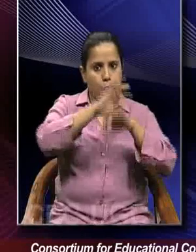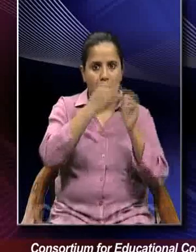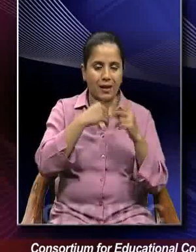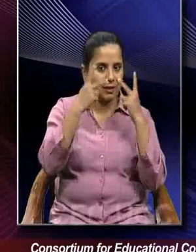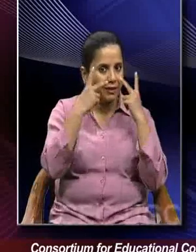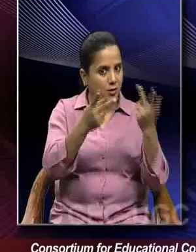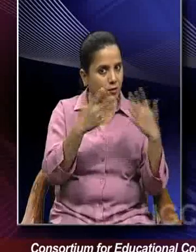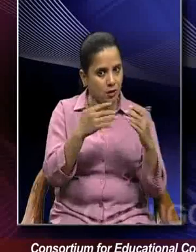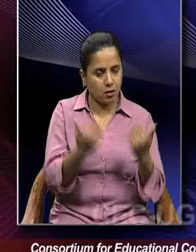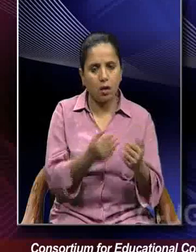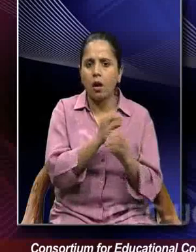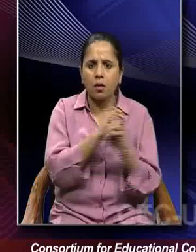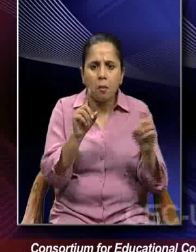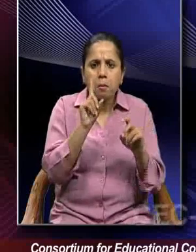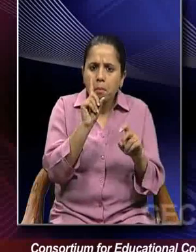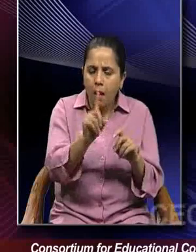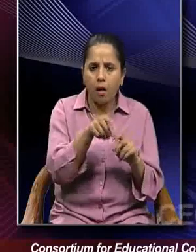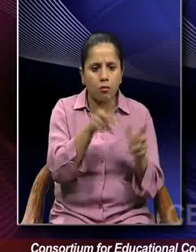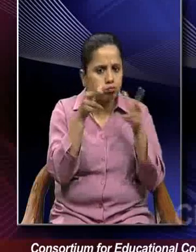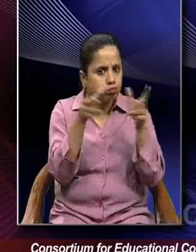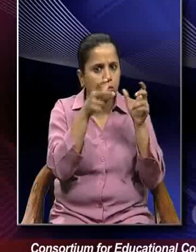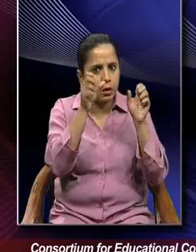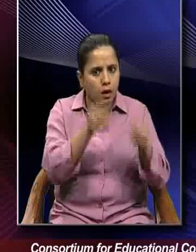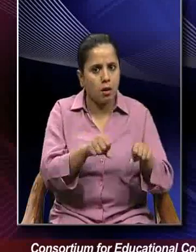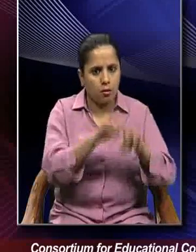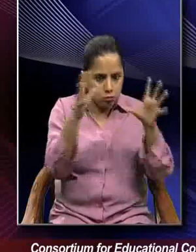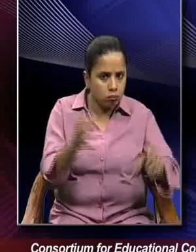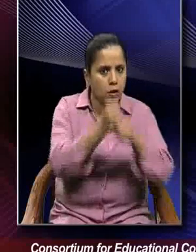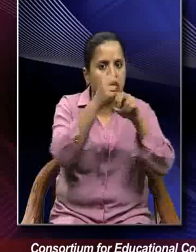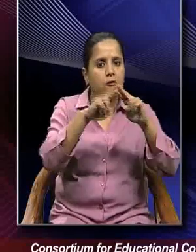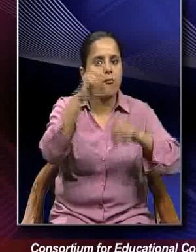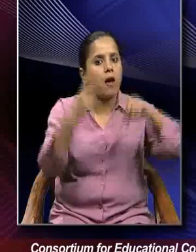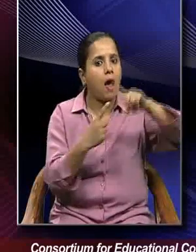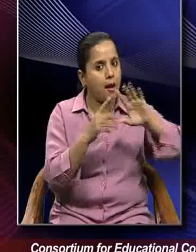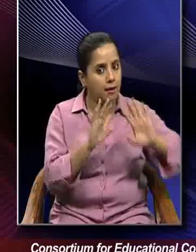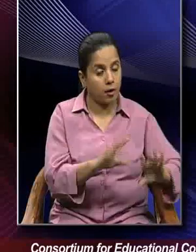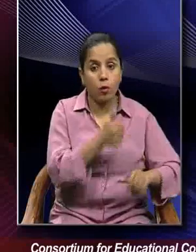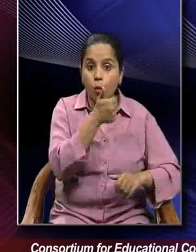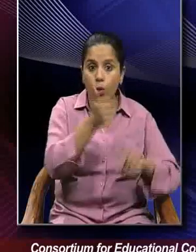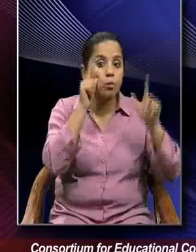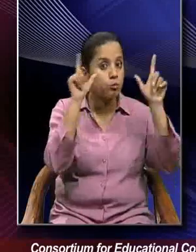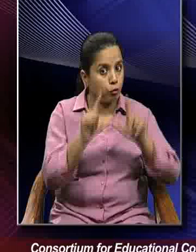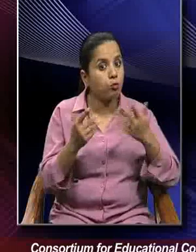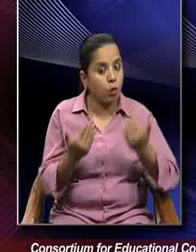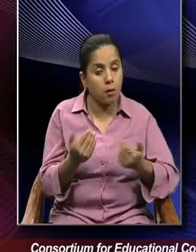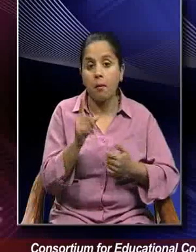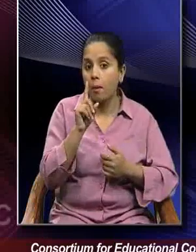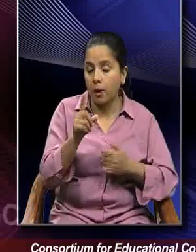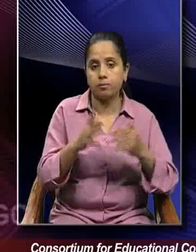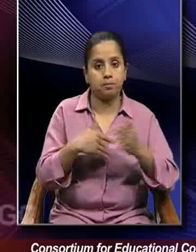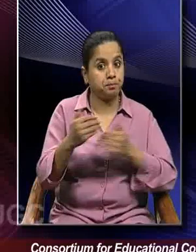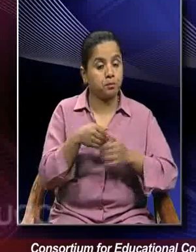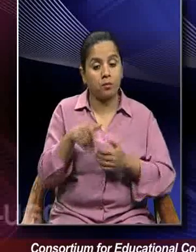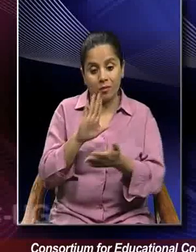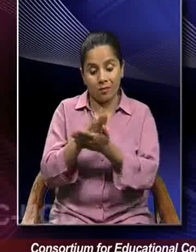seen, it is nothing but observable, precise facts which can become good evidence. However, in